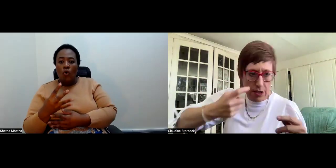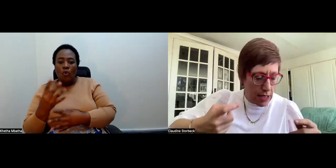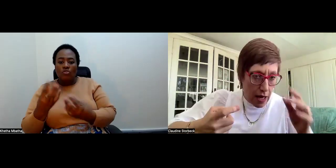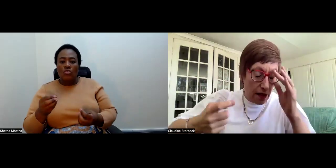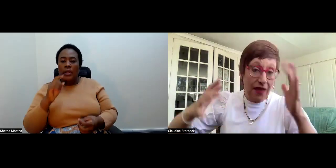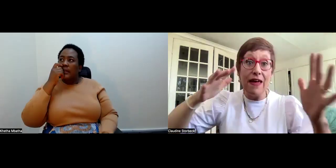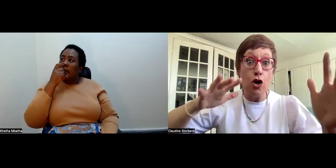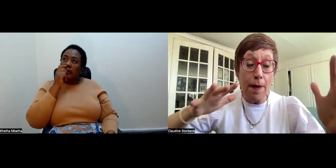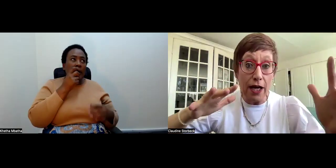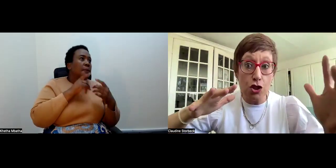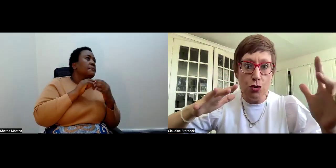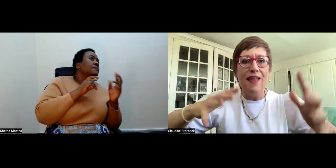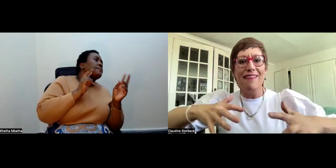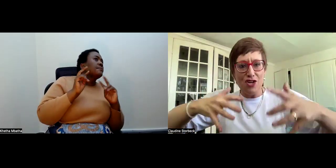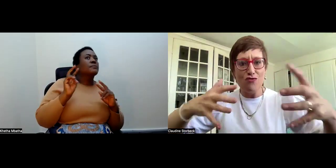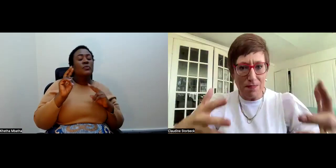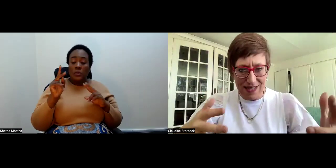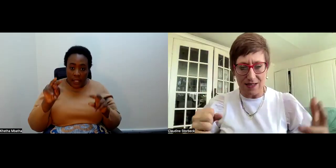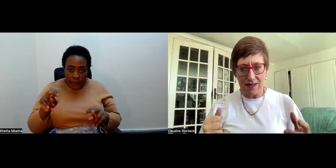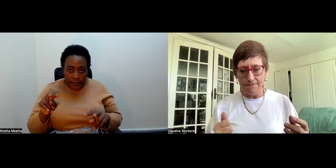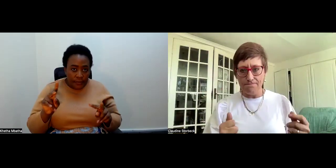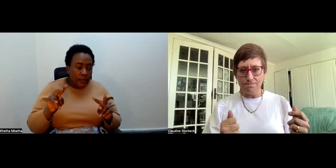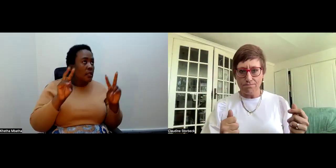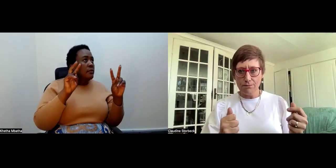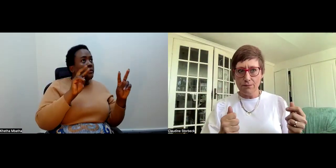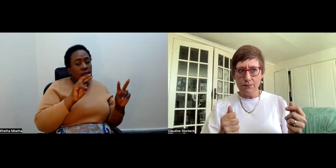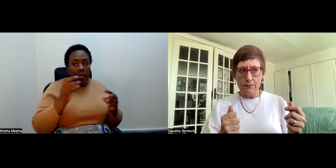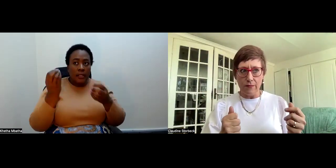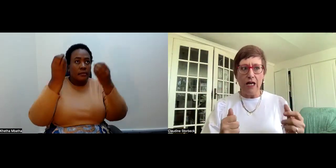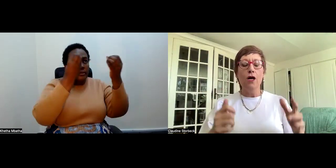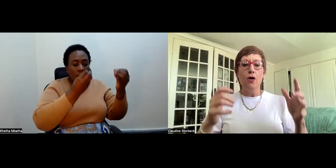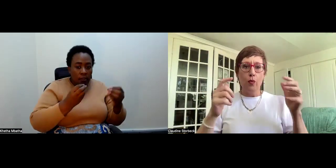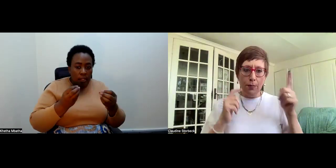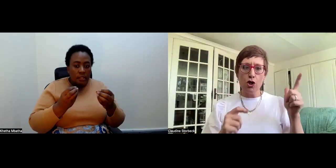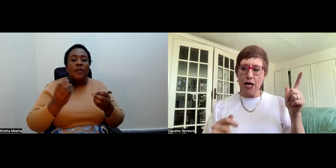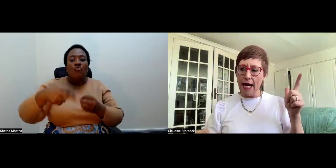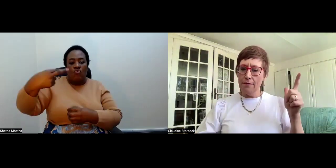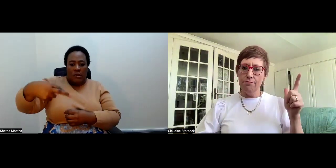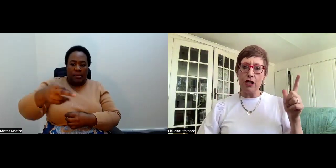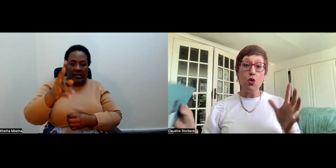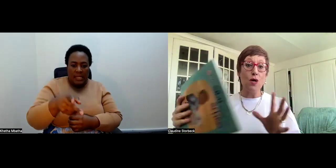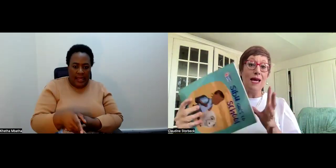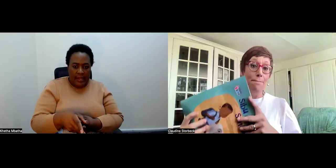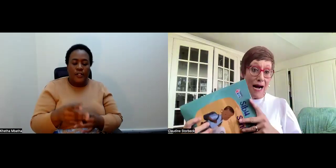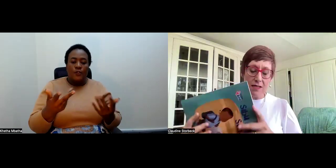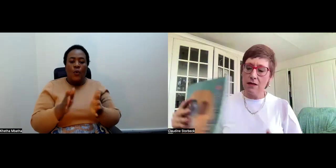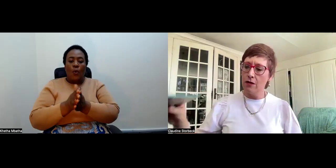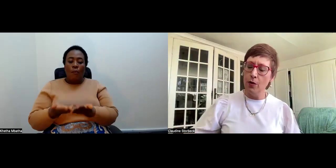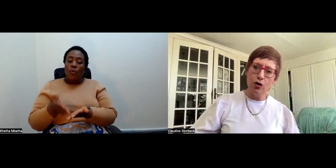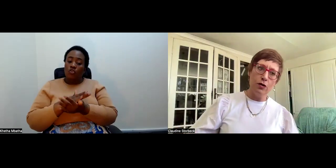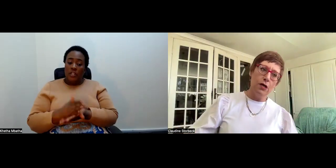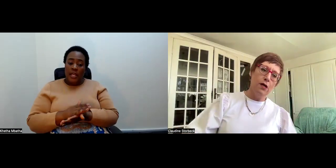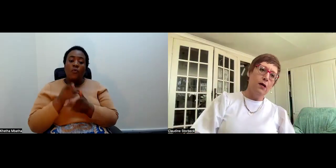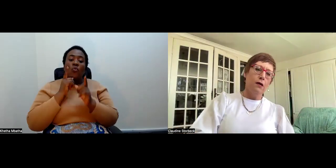their noses. Then they look back at you. Then you repeat it. We book share by talking about